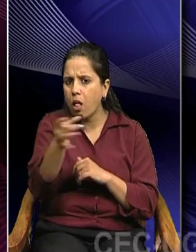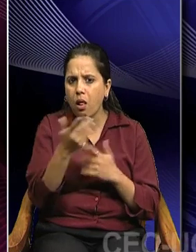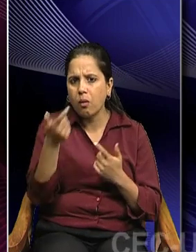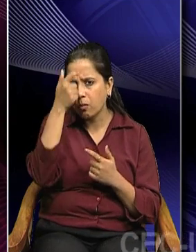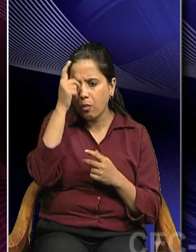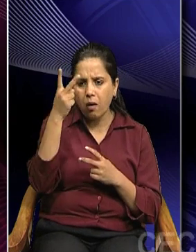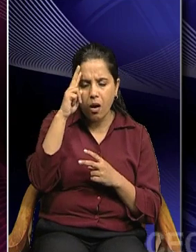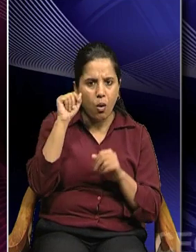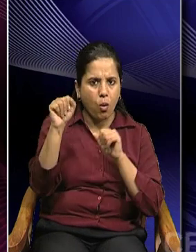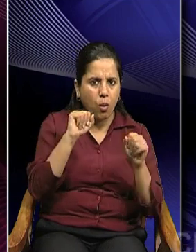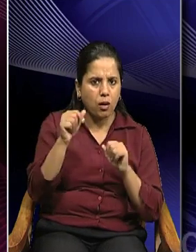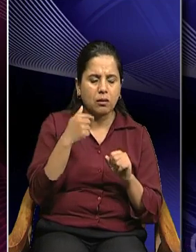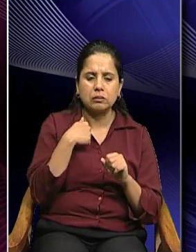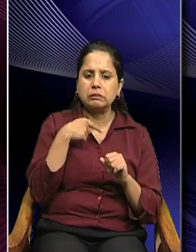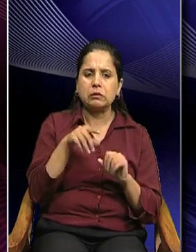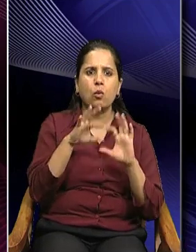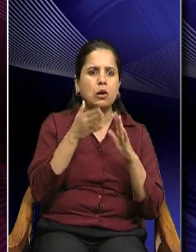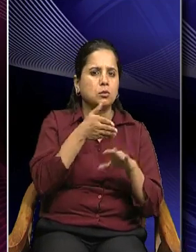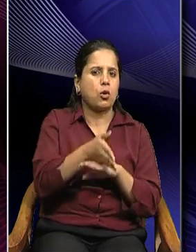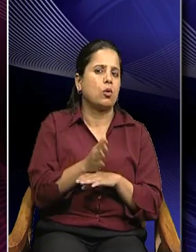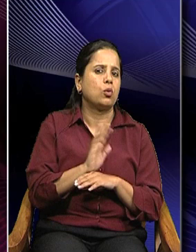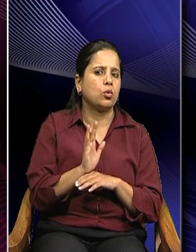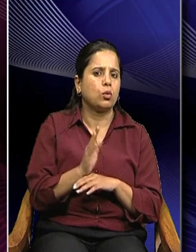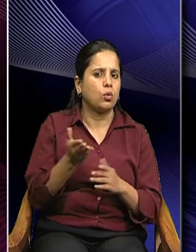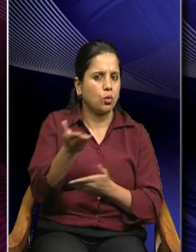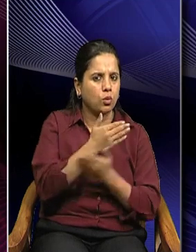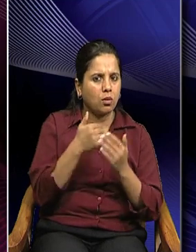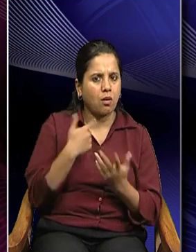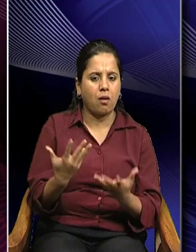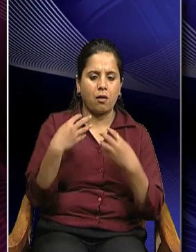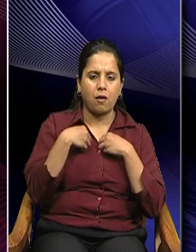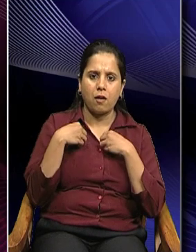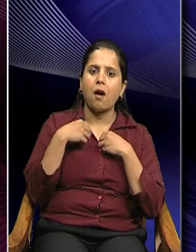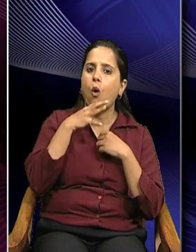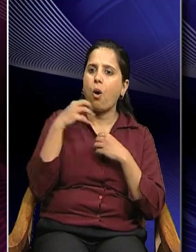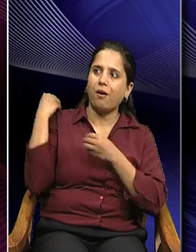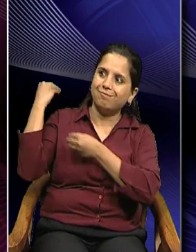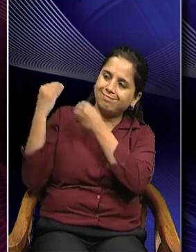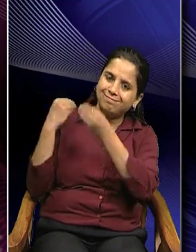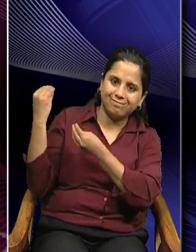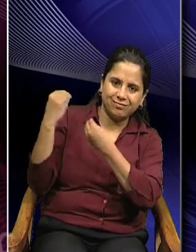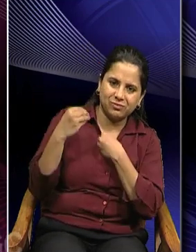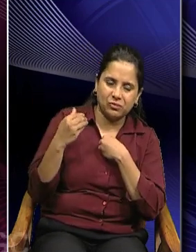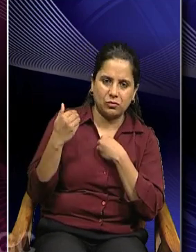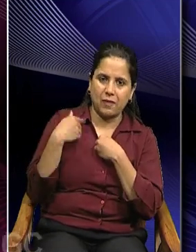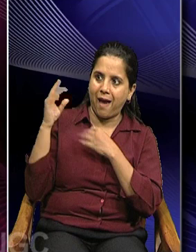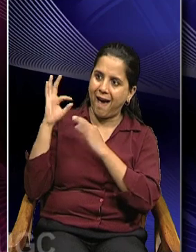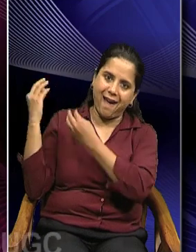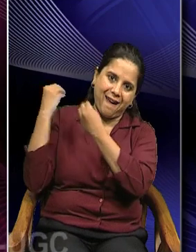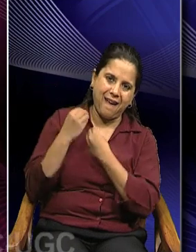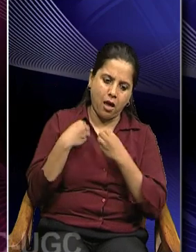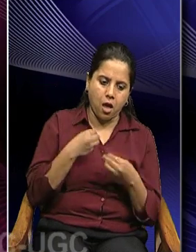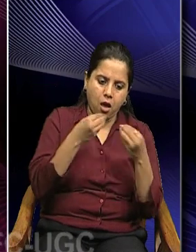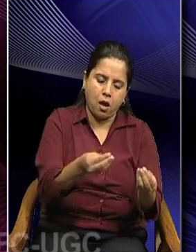should not spoil this world which we have inherited from our forefathers, from our ancestors. Whatever we